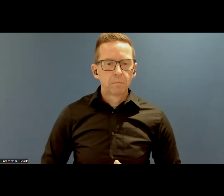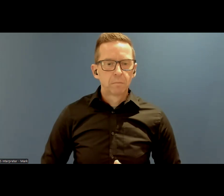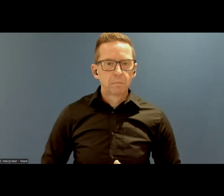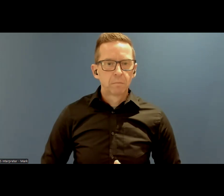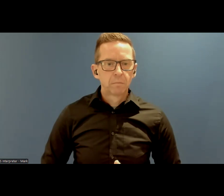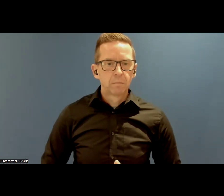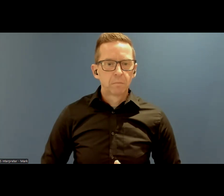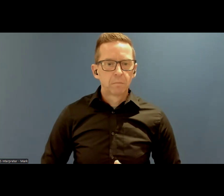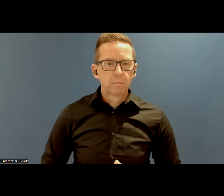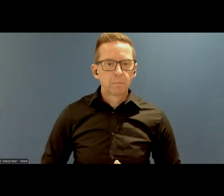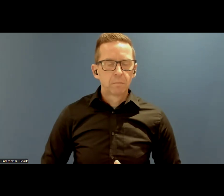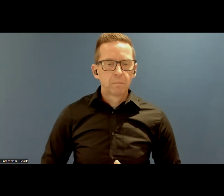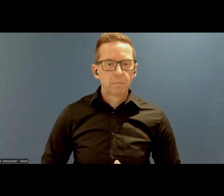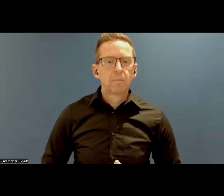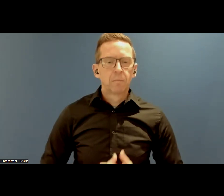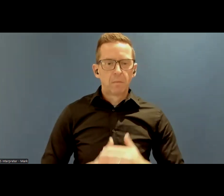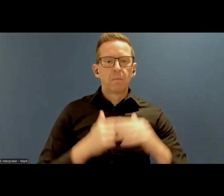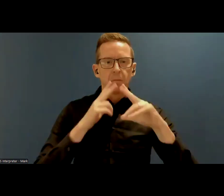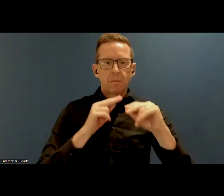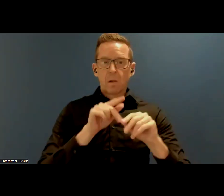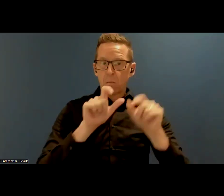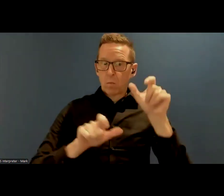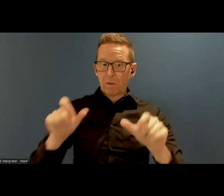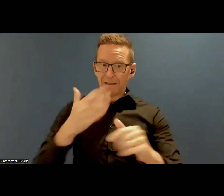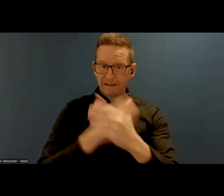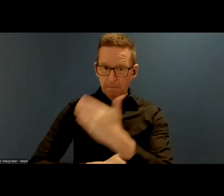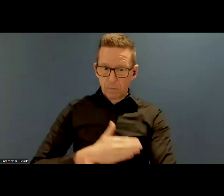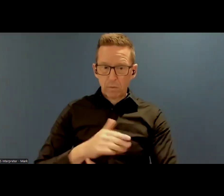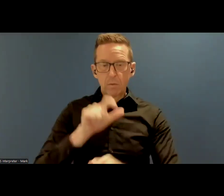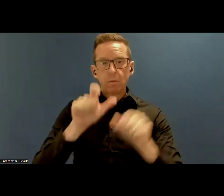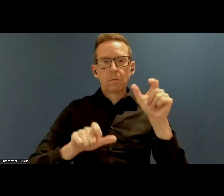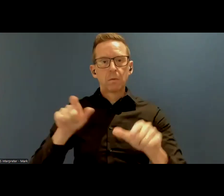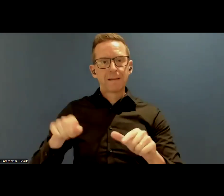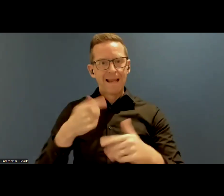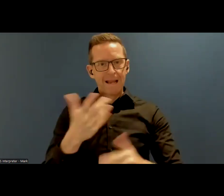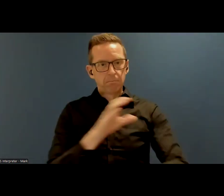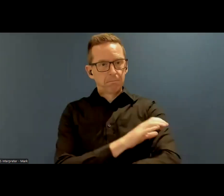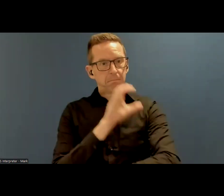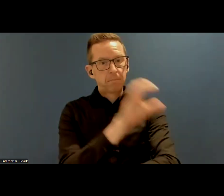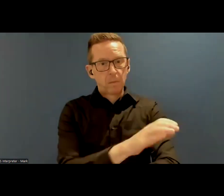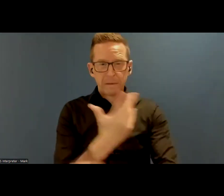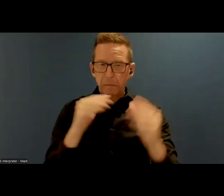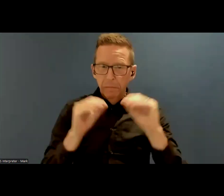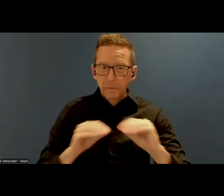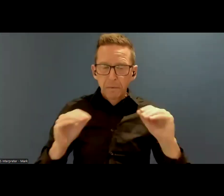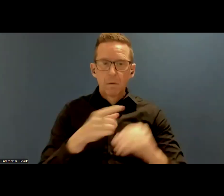Persons with disabilities, such that persons do not have the power of where they want to live and how